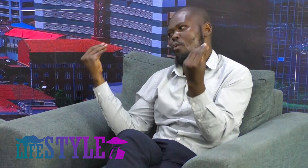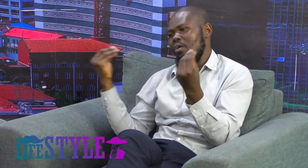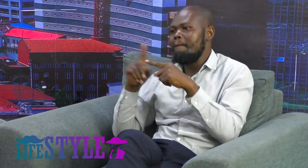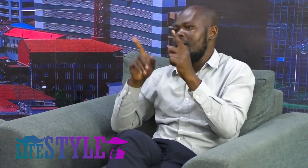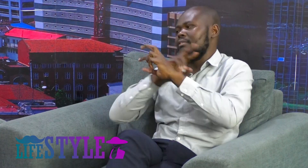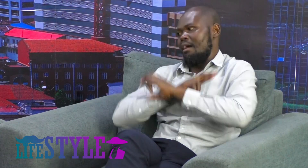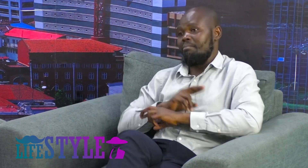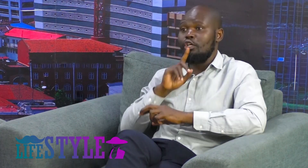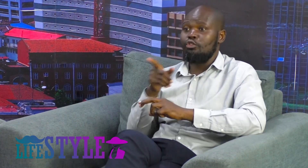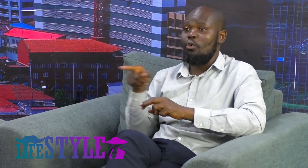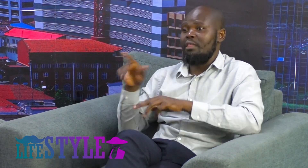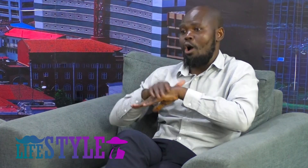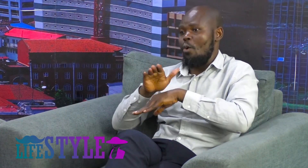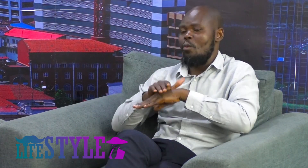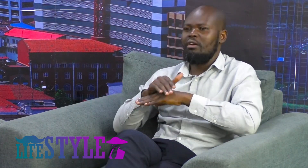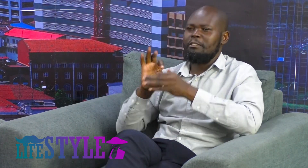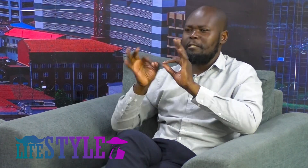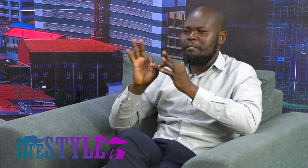another interpreter as well there.